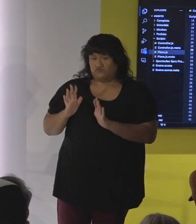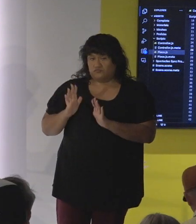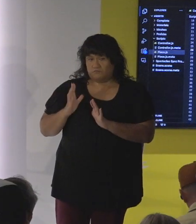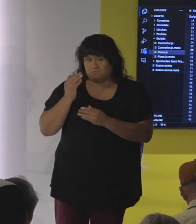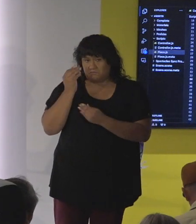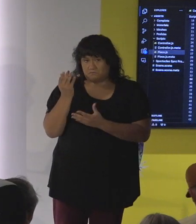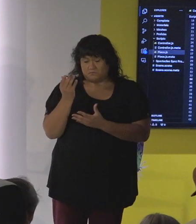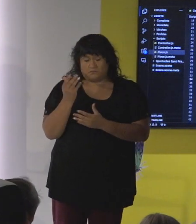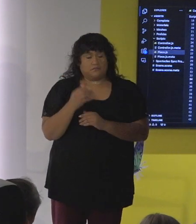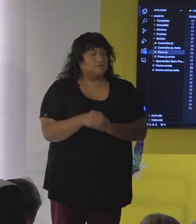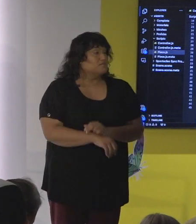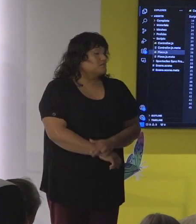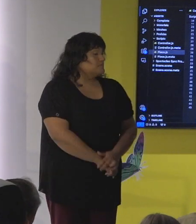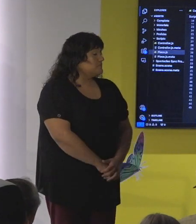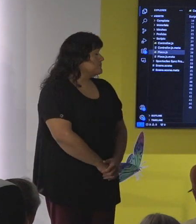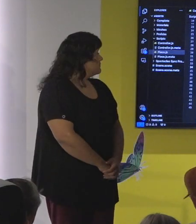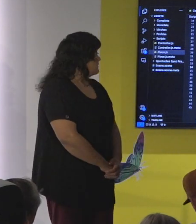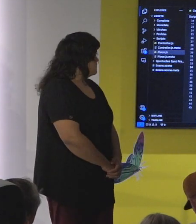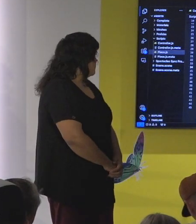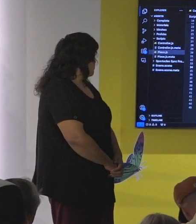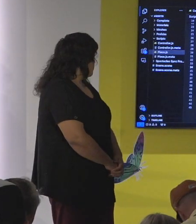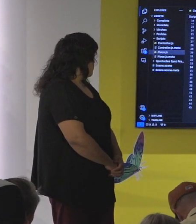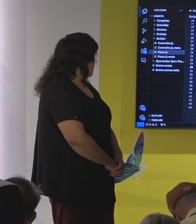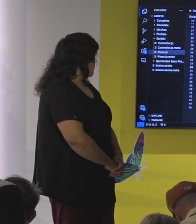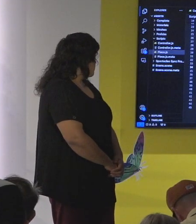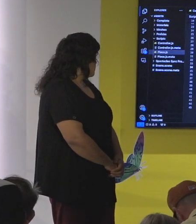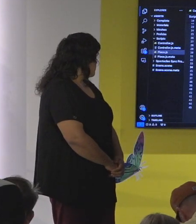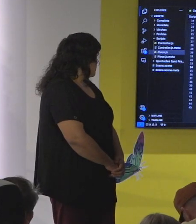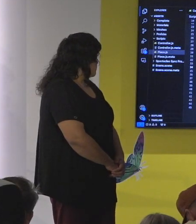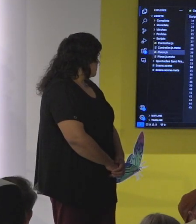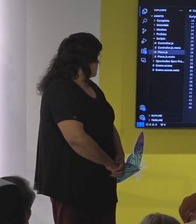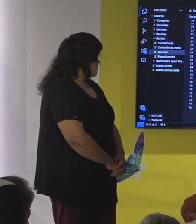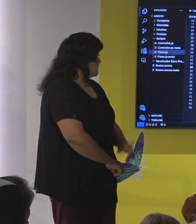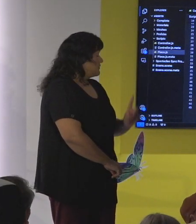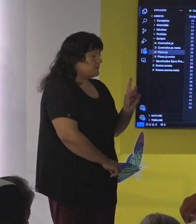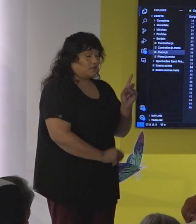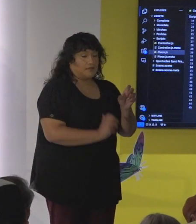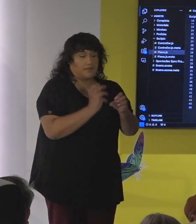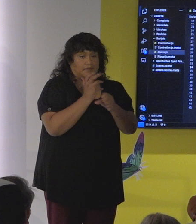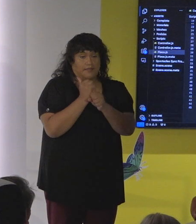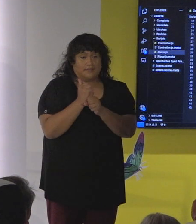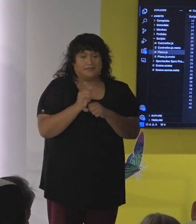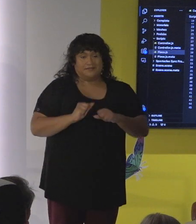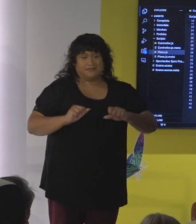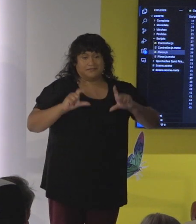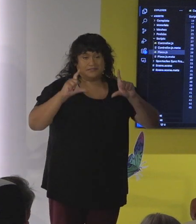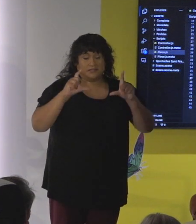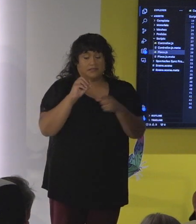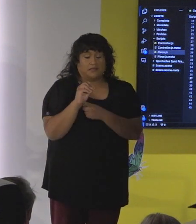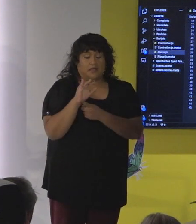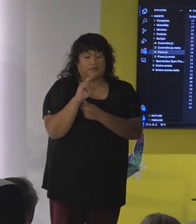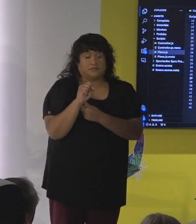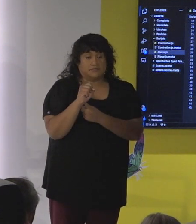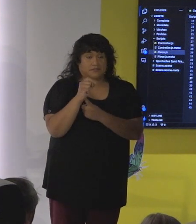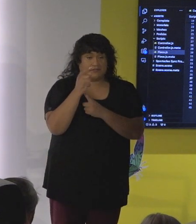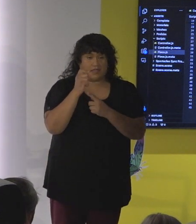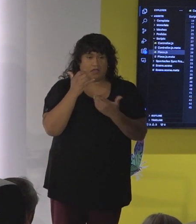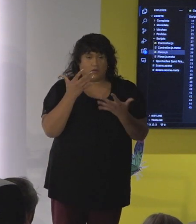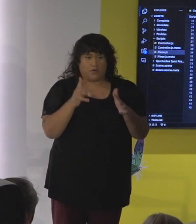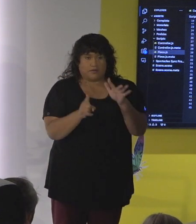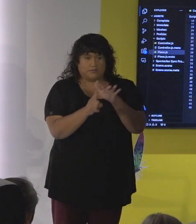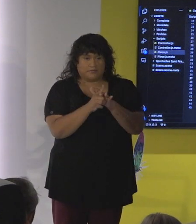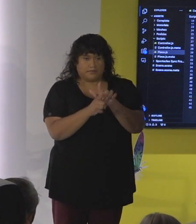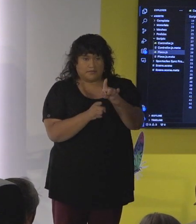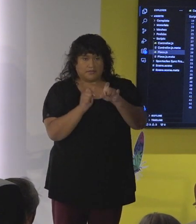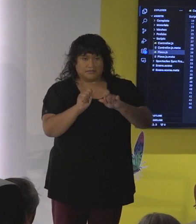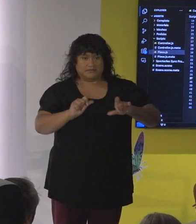So here in the initialization, we're just getting the scene object. We're getting the sync entity that already exists on the scene object.